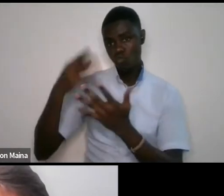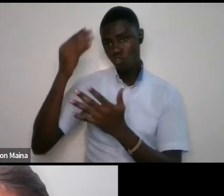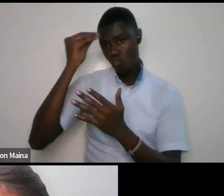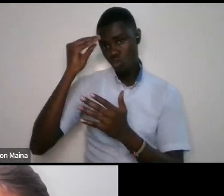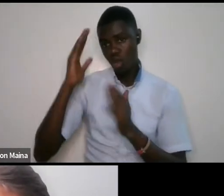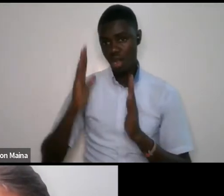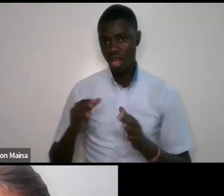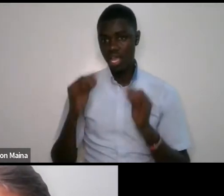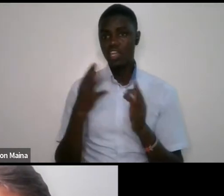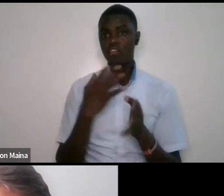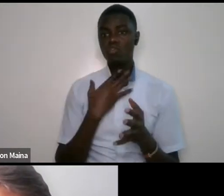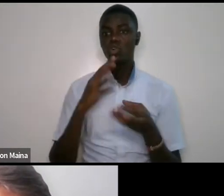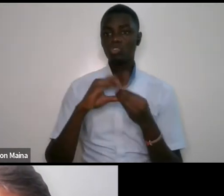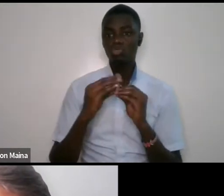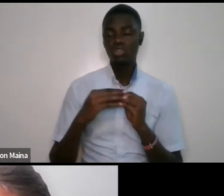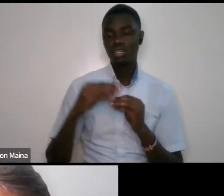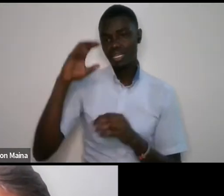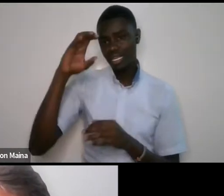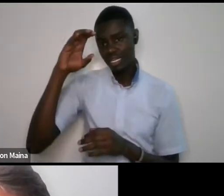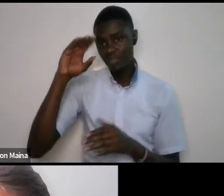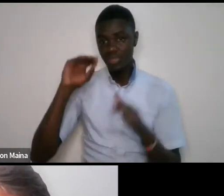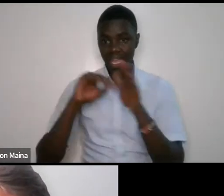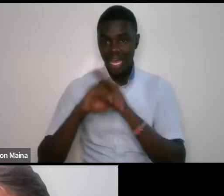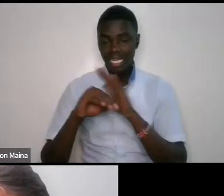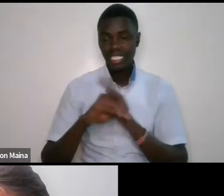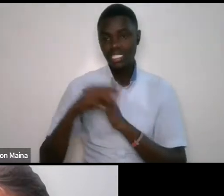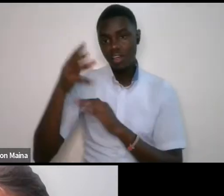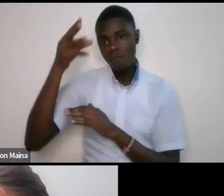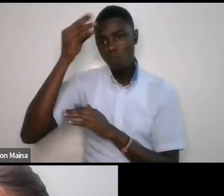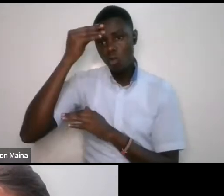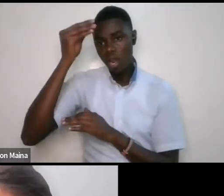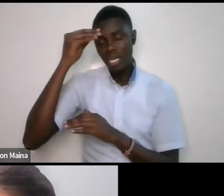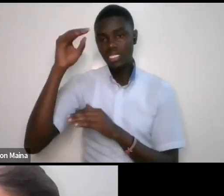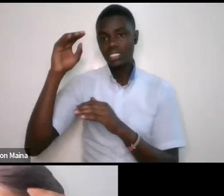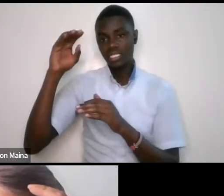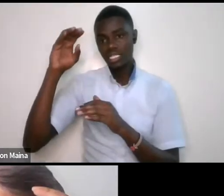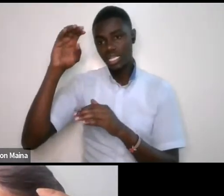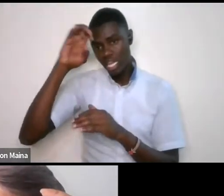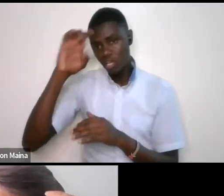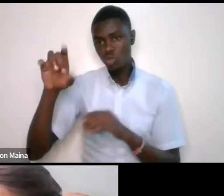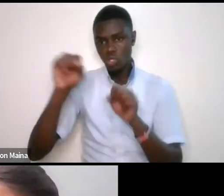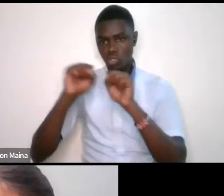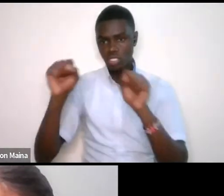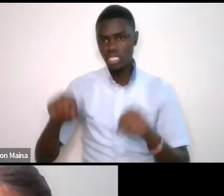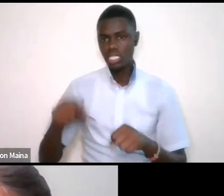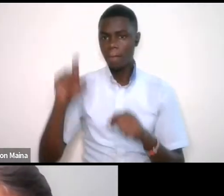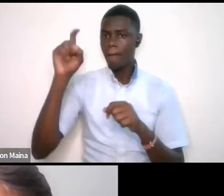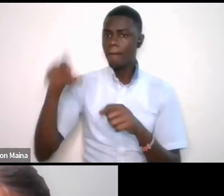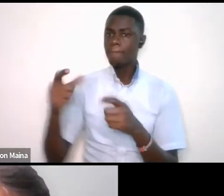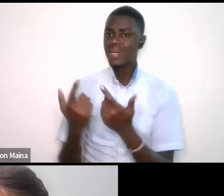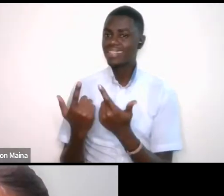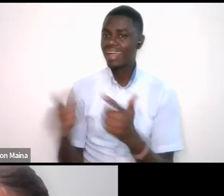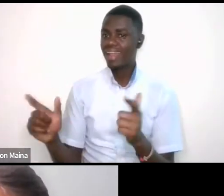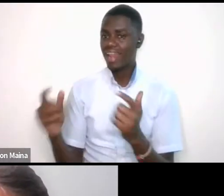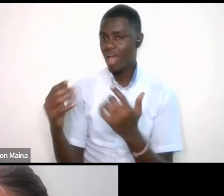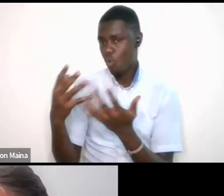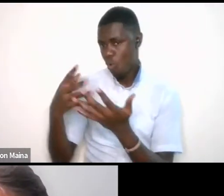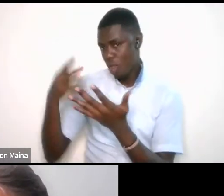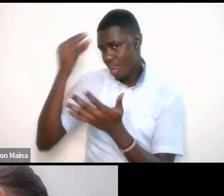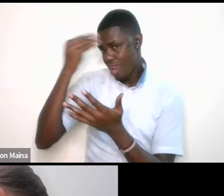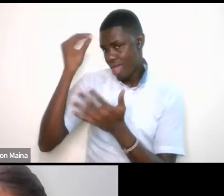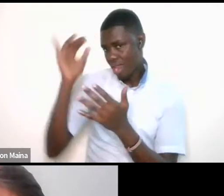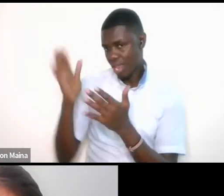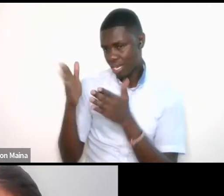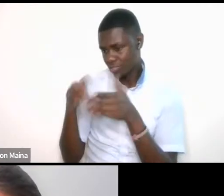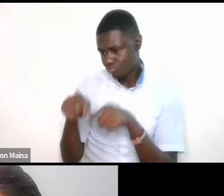access for learners in the education system, then you must allow learners to be able to express